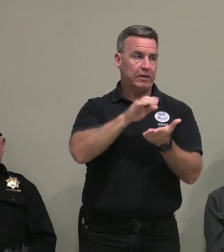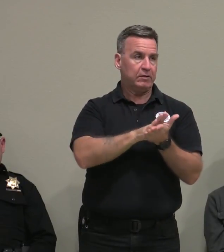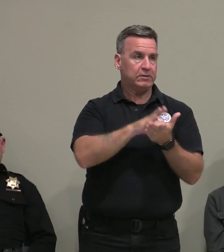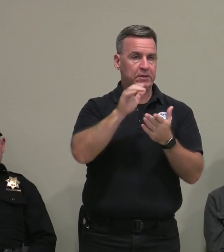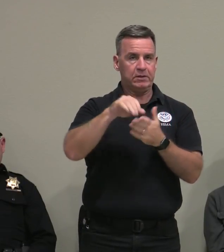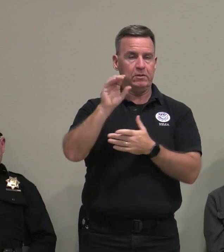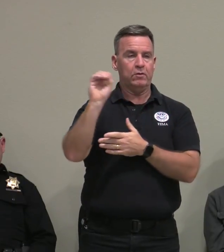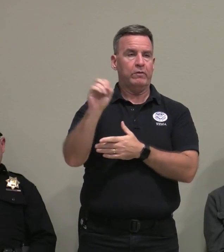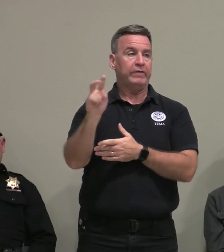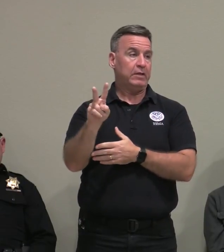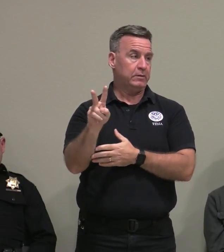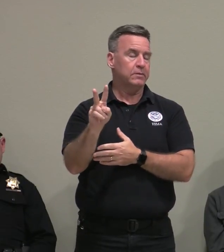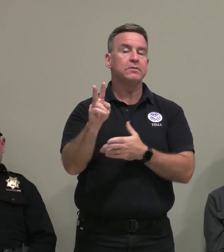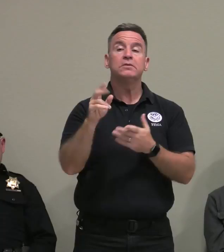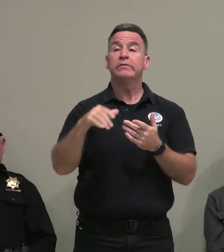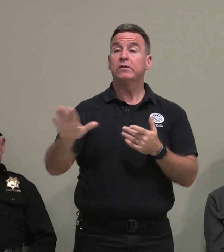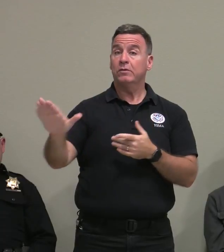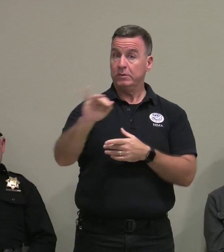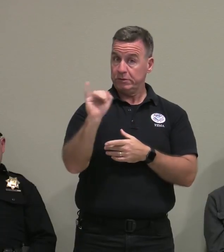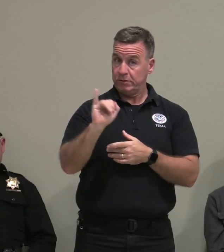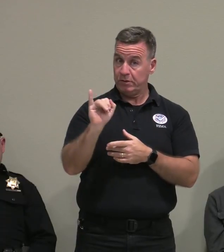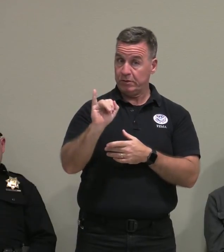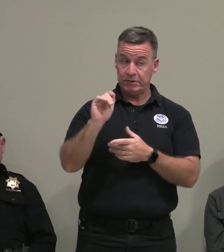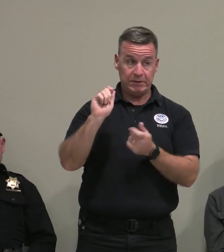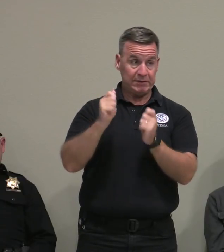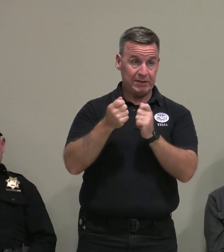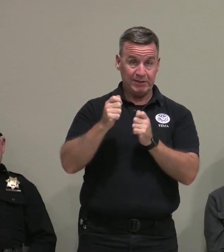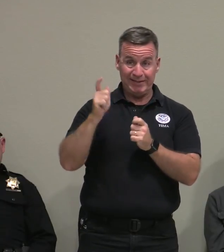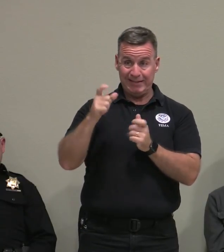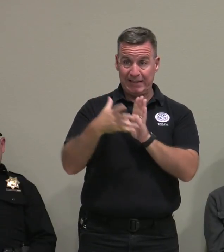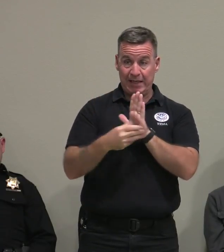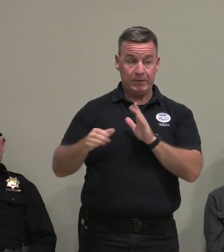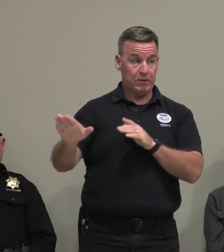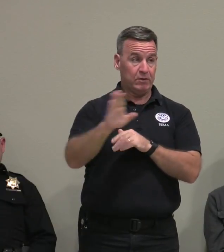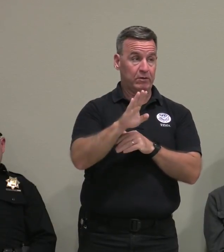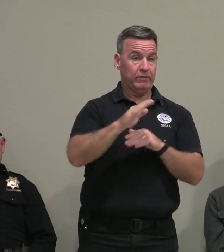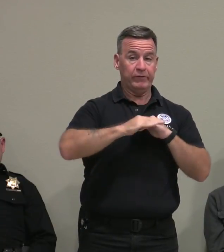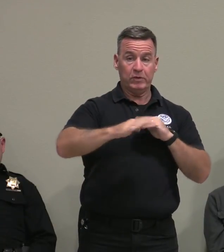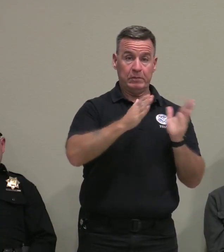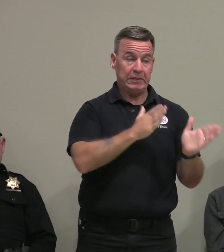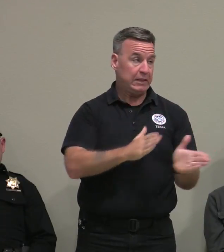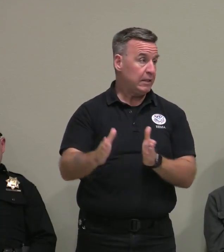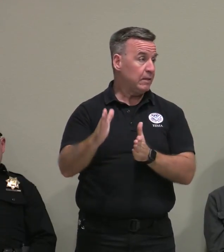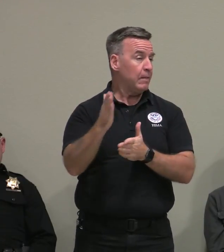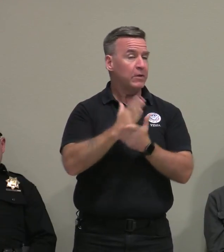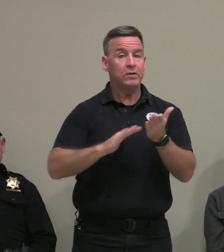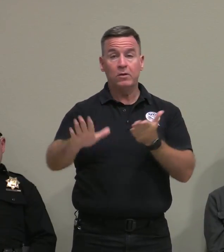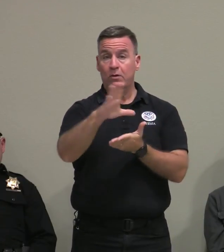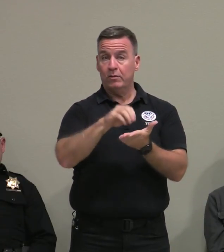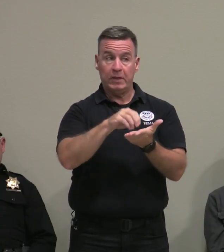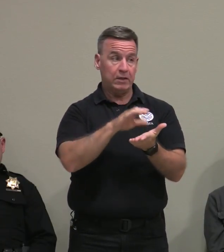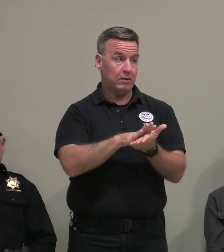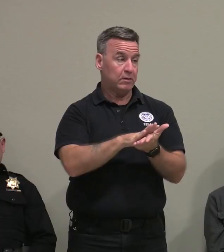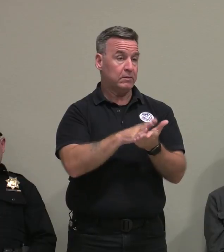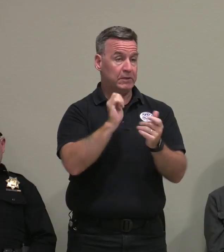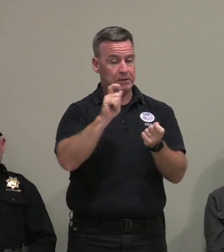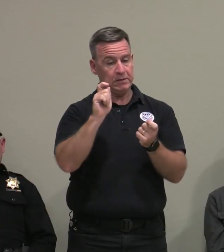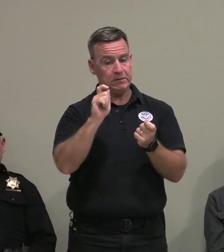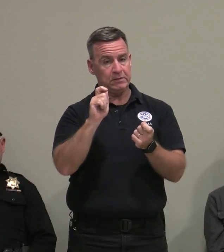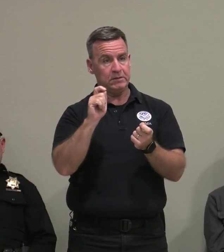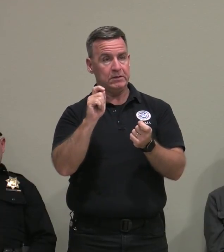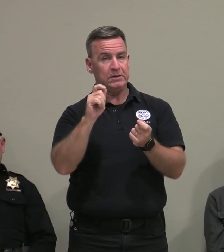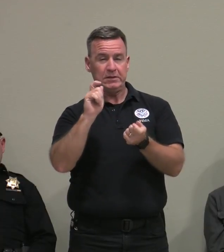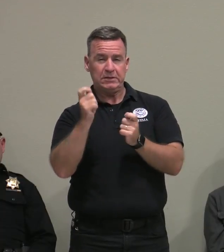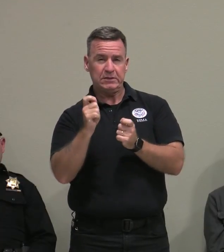Oroville. So if your insurance adjuster needs a copy of your floor plan or part of your record in order to justify